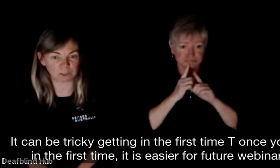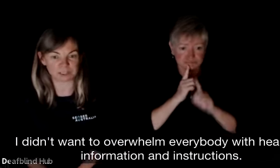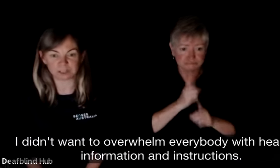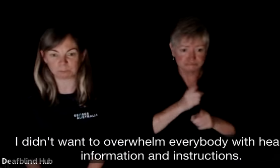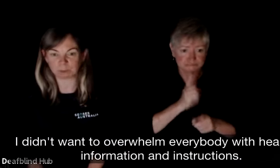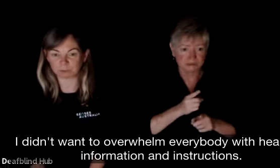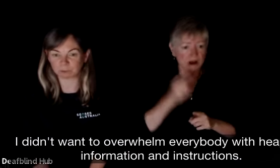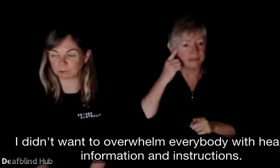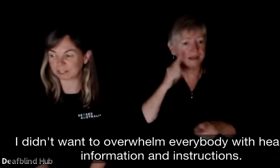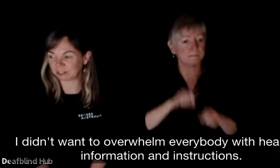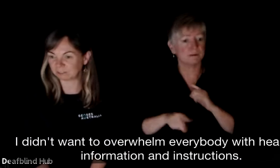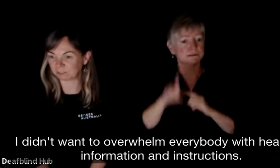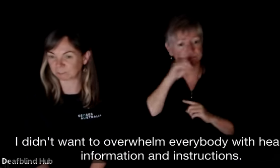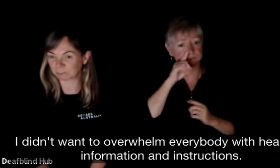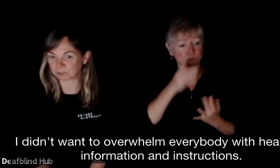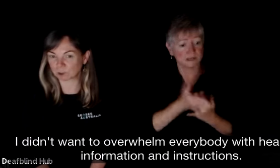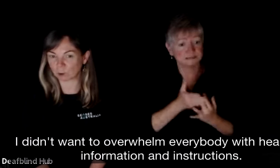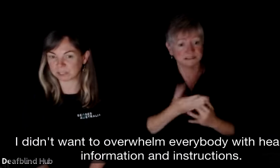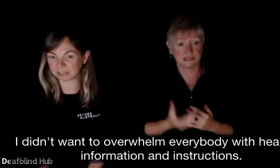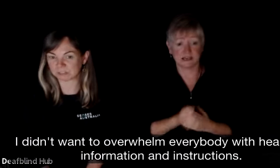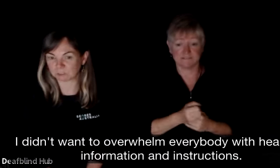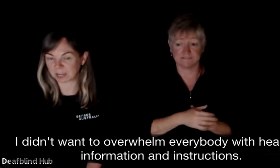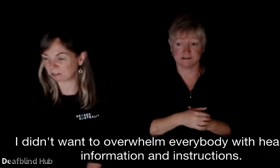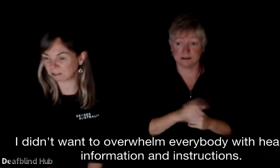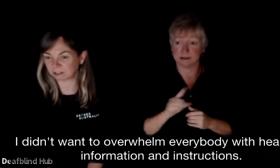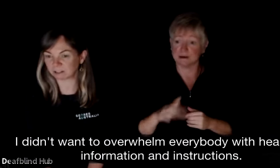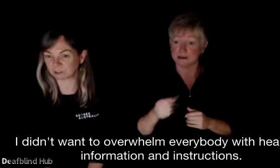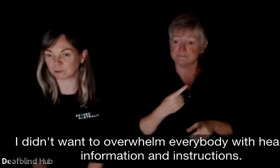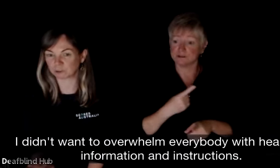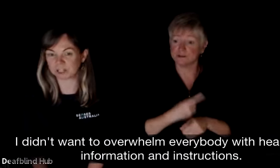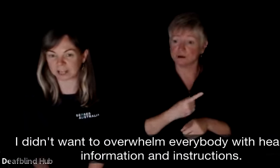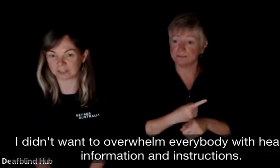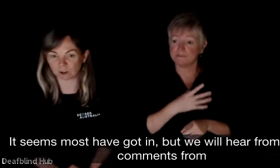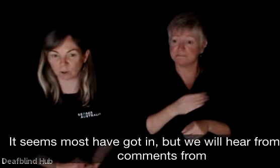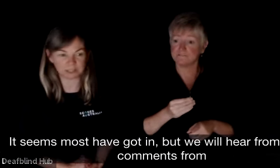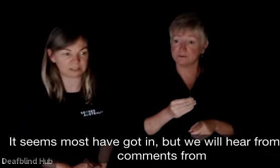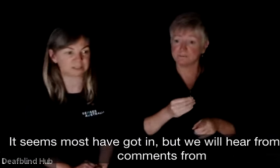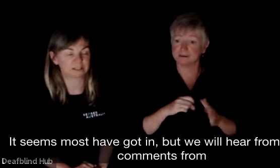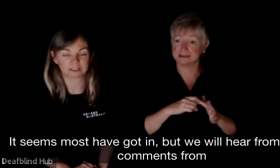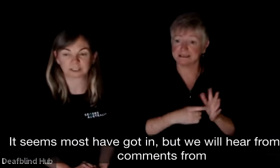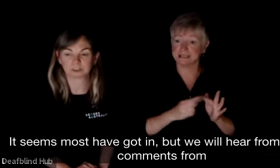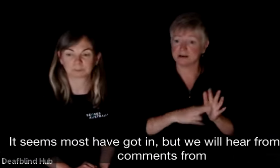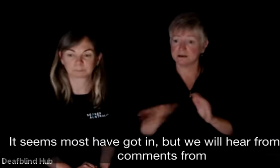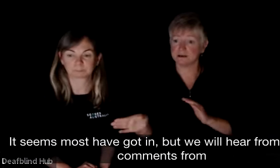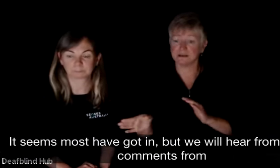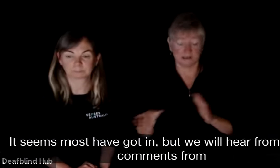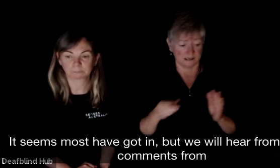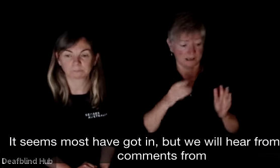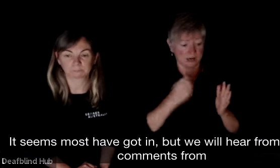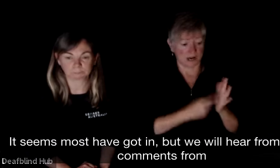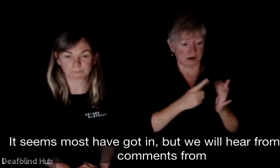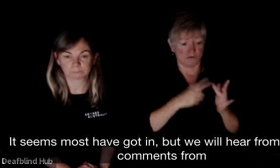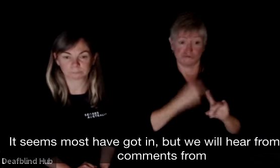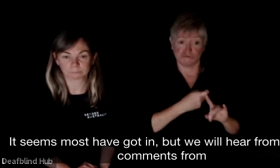have got in, but we'll hear from some comments from Karen, who was reading out the comments. So there's a comment from